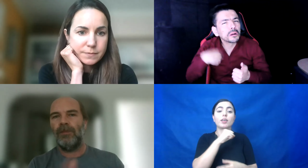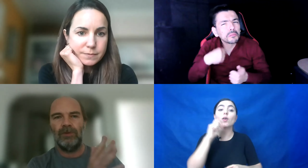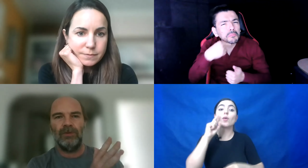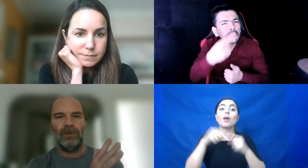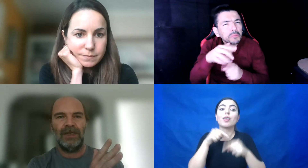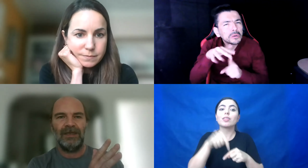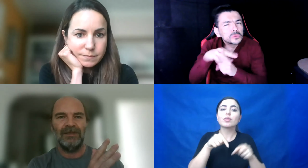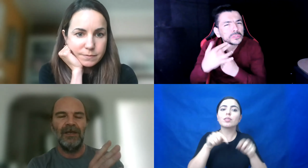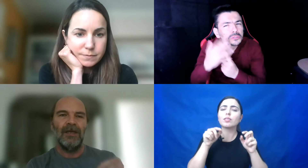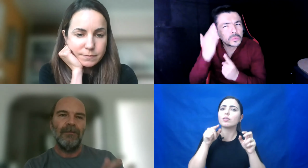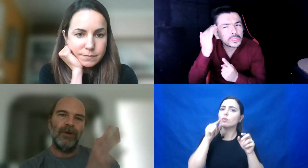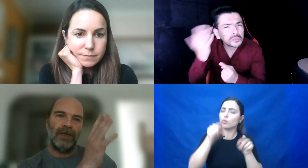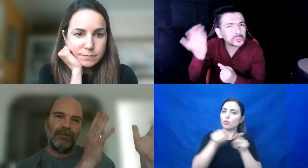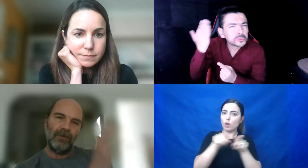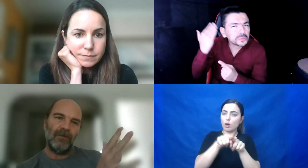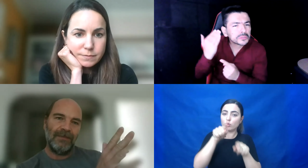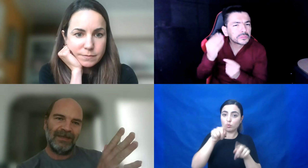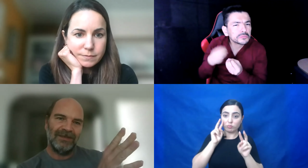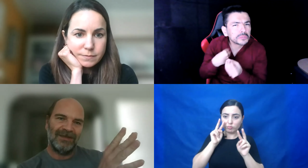solutions